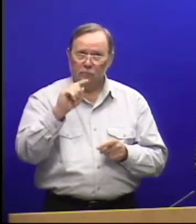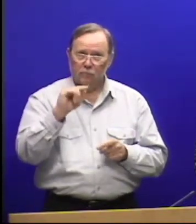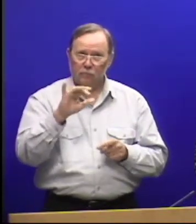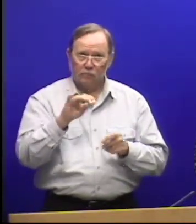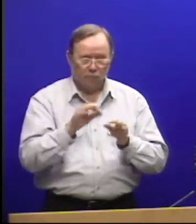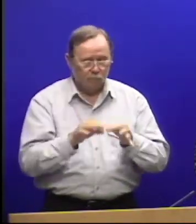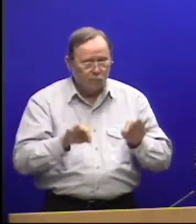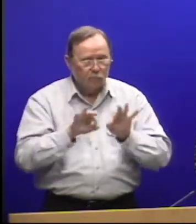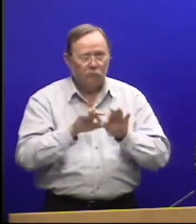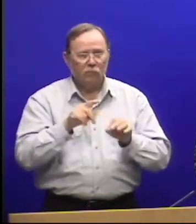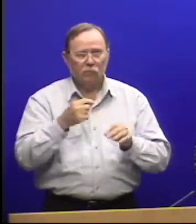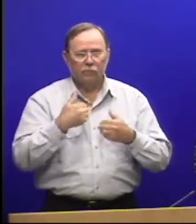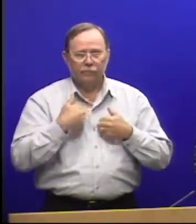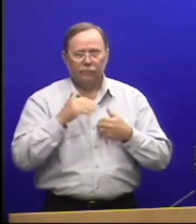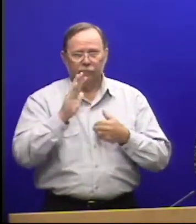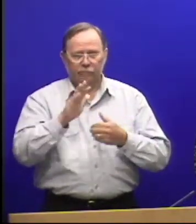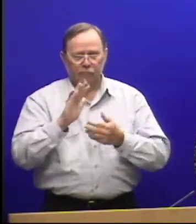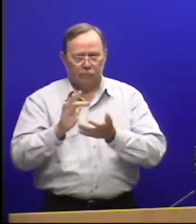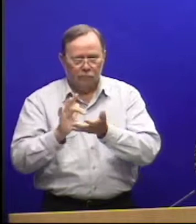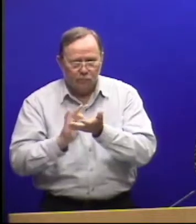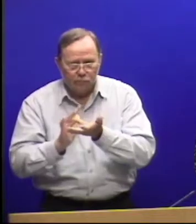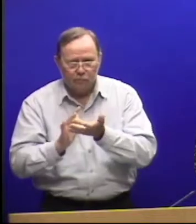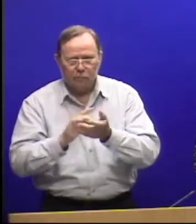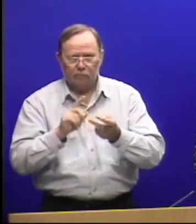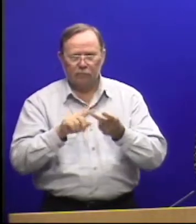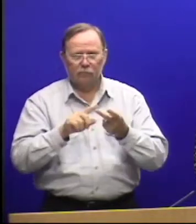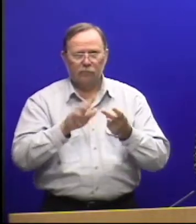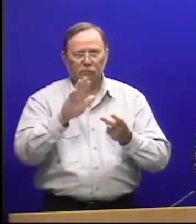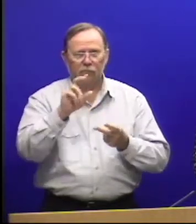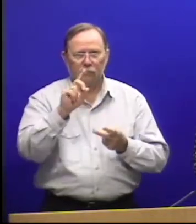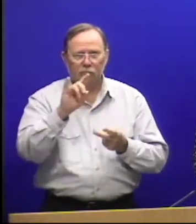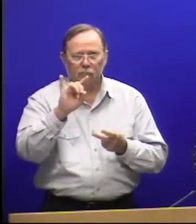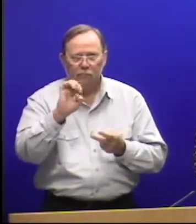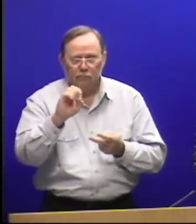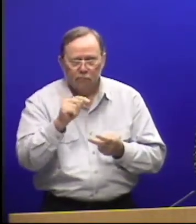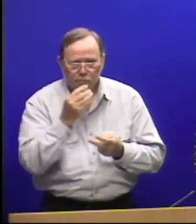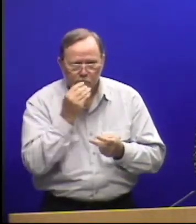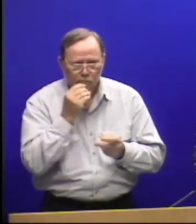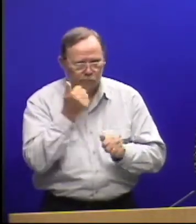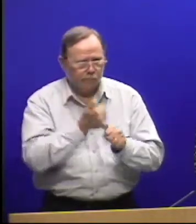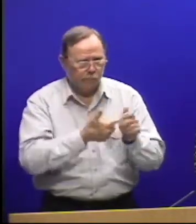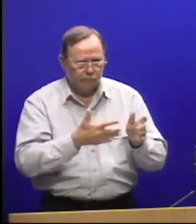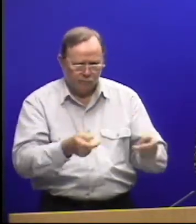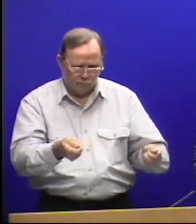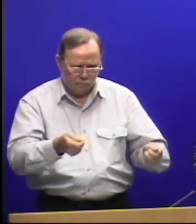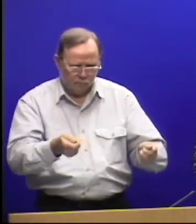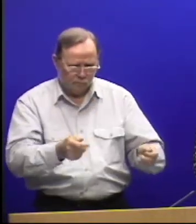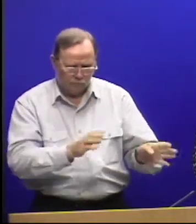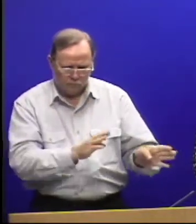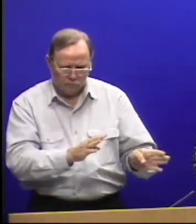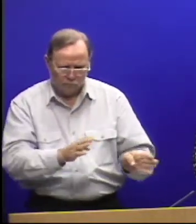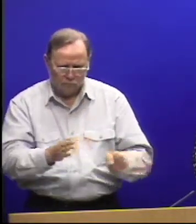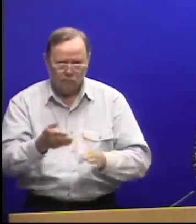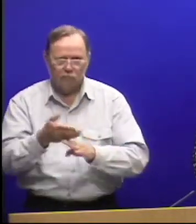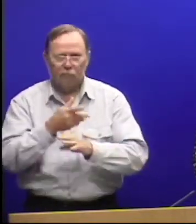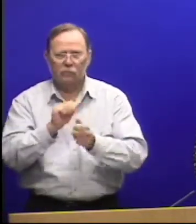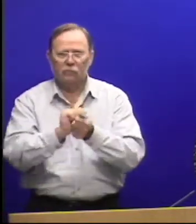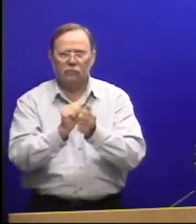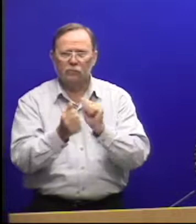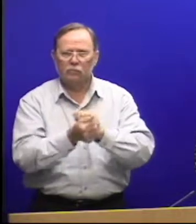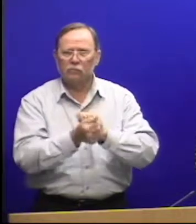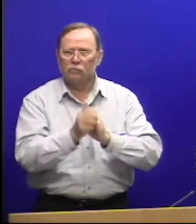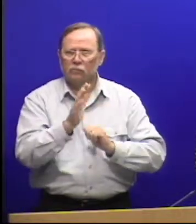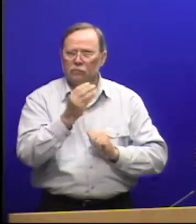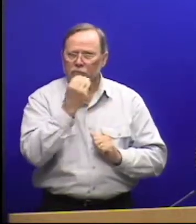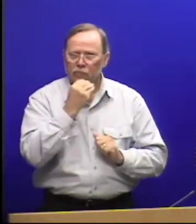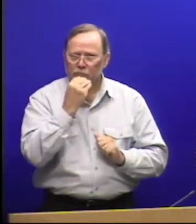diabetic medicine, possibly your insulin, all regulated before you do make these diet changes.